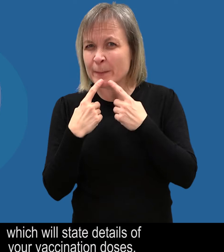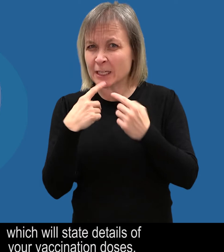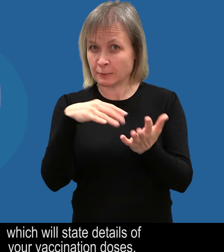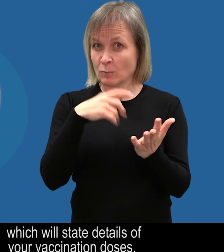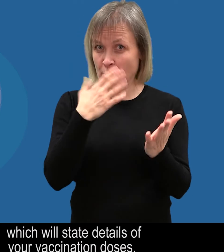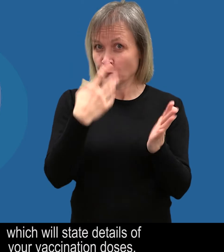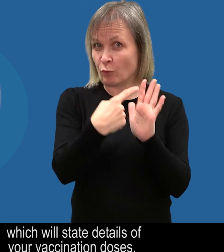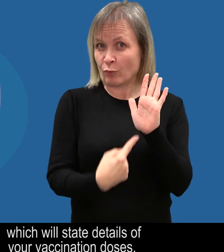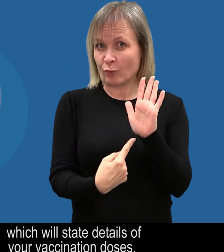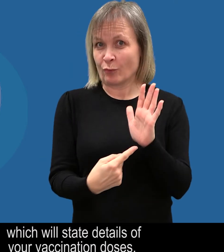doses.